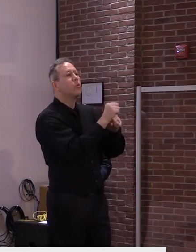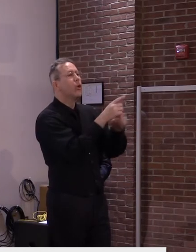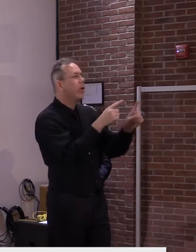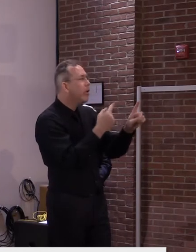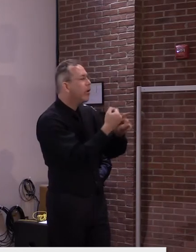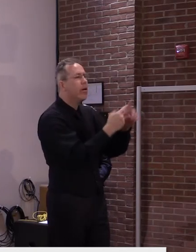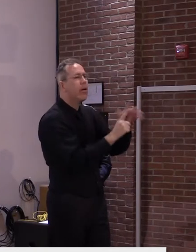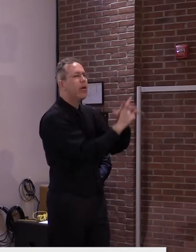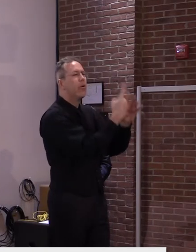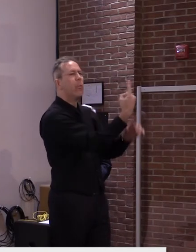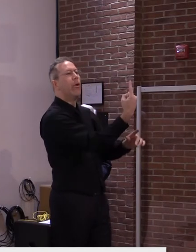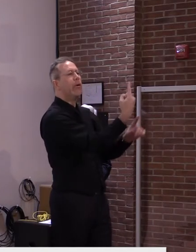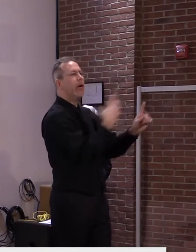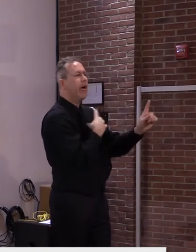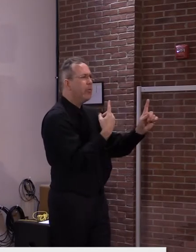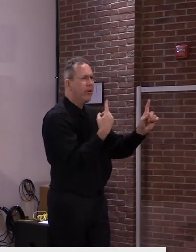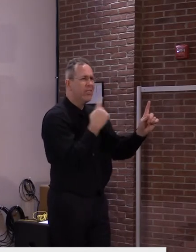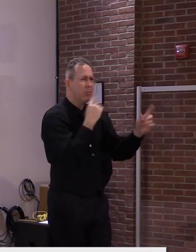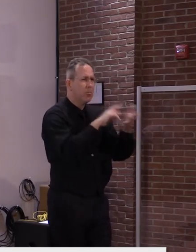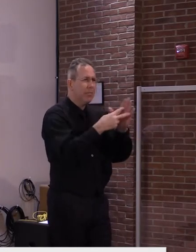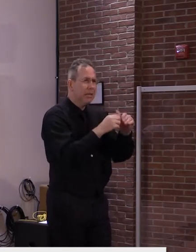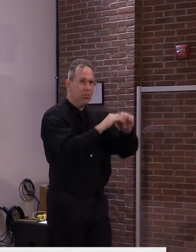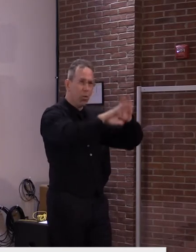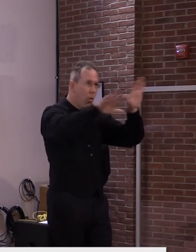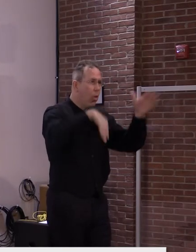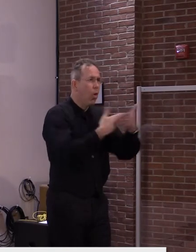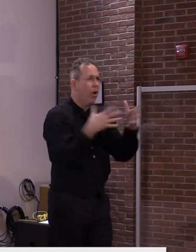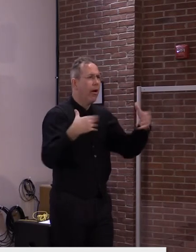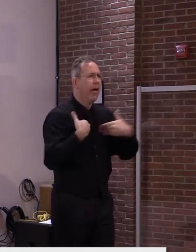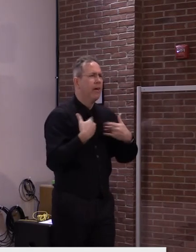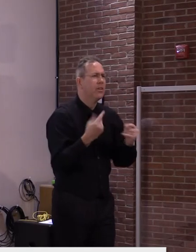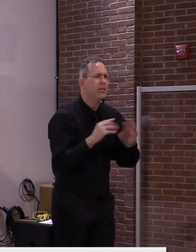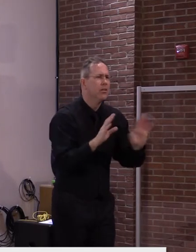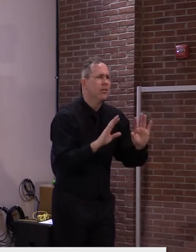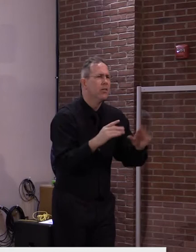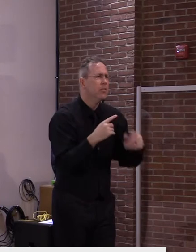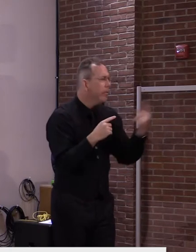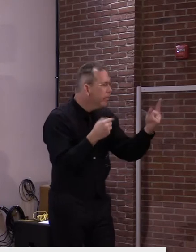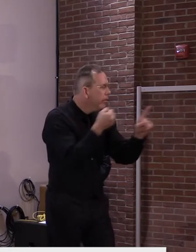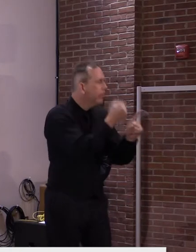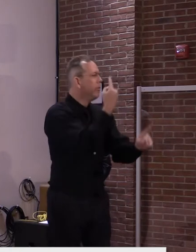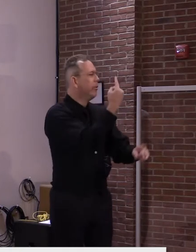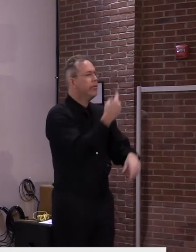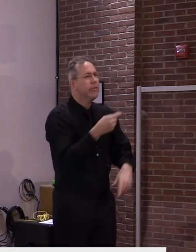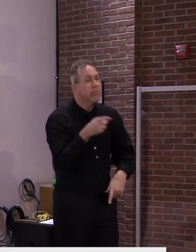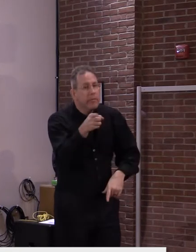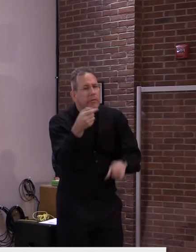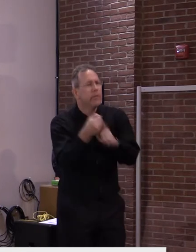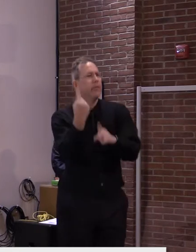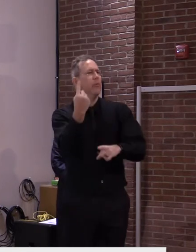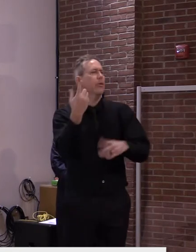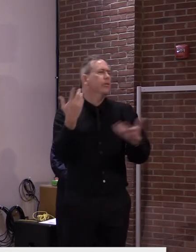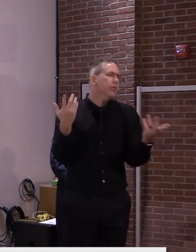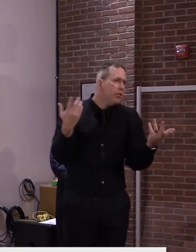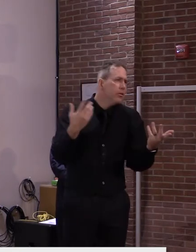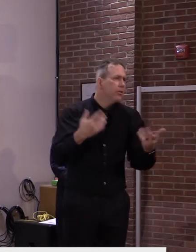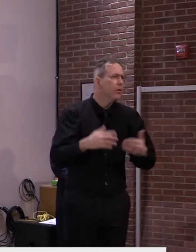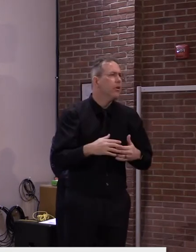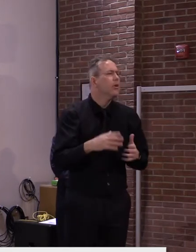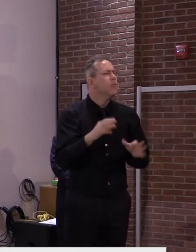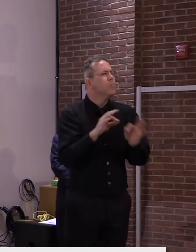considerations that go into how this data needs to be portrayed and discussed, and how the public needs to